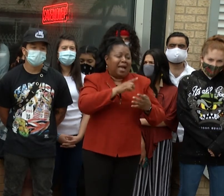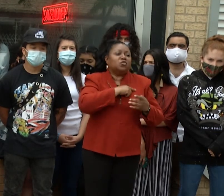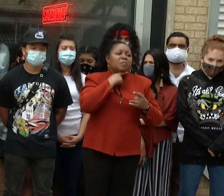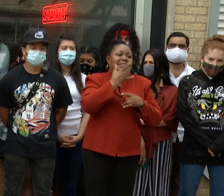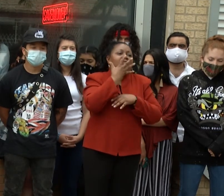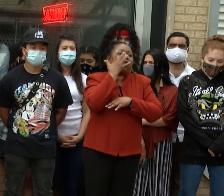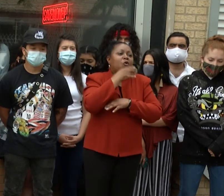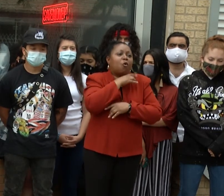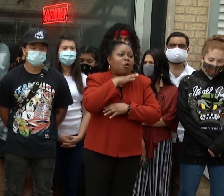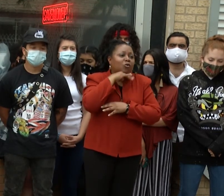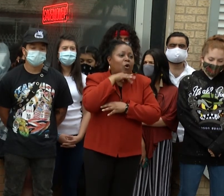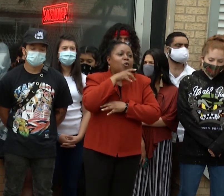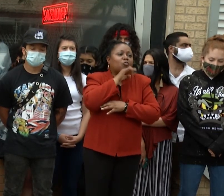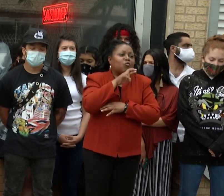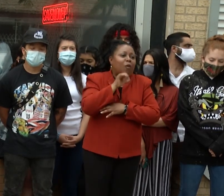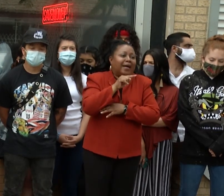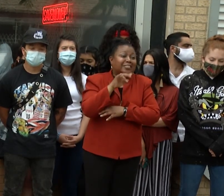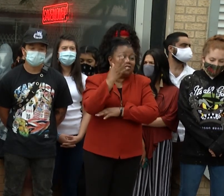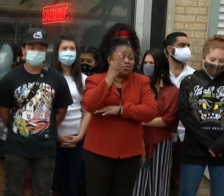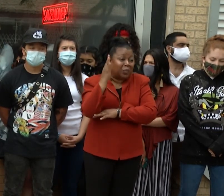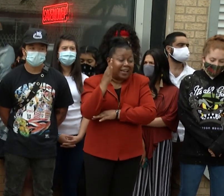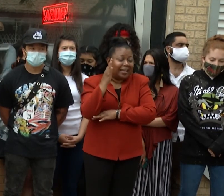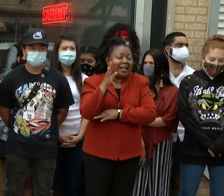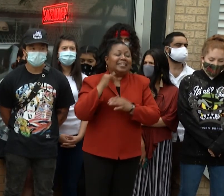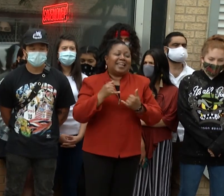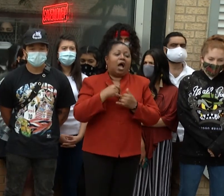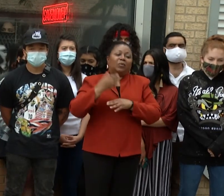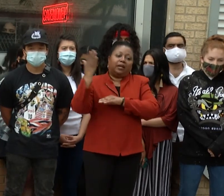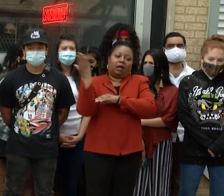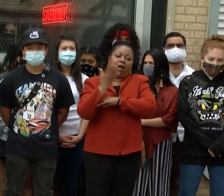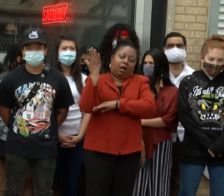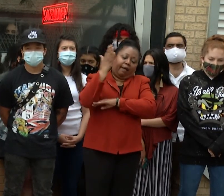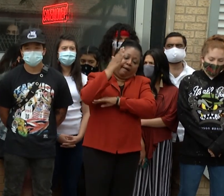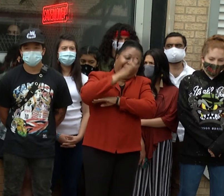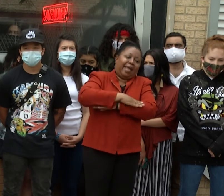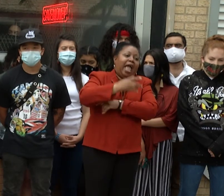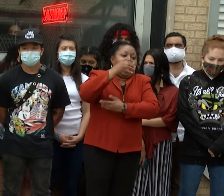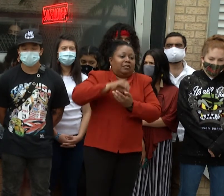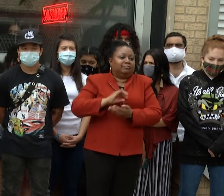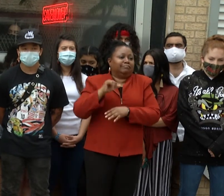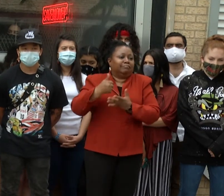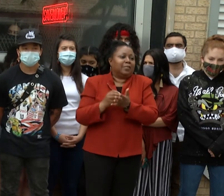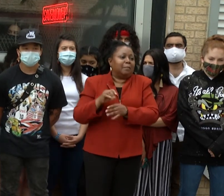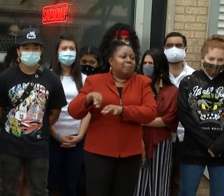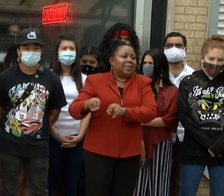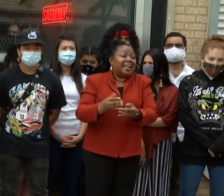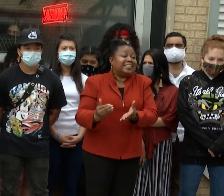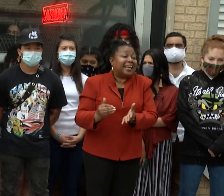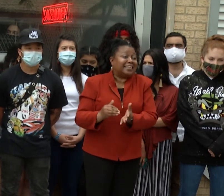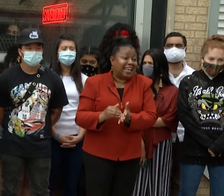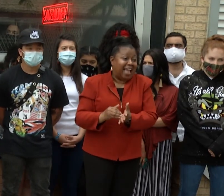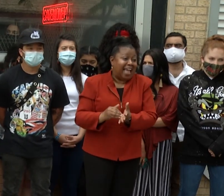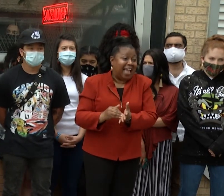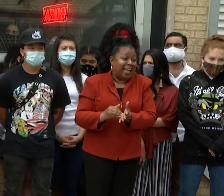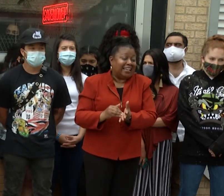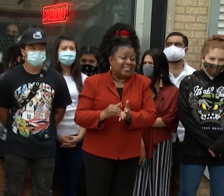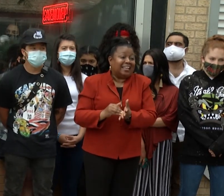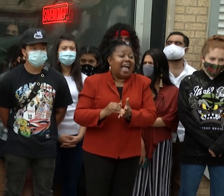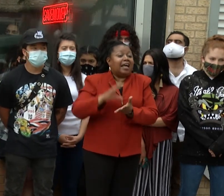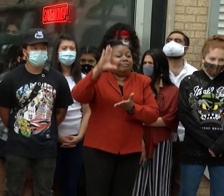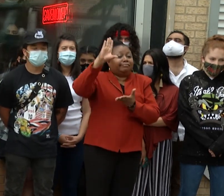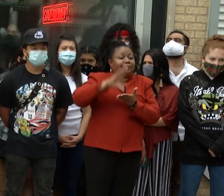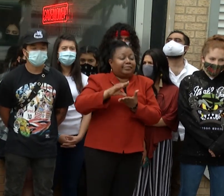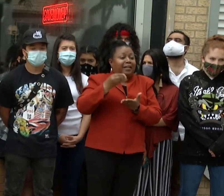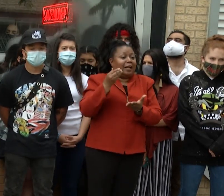tree. At which point, we need to cut the tree down and replant it. In defunding the